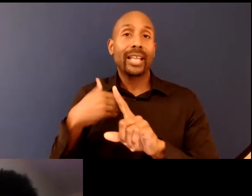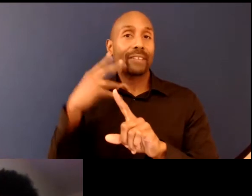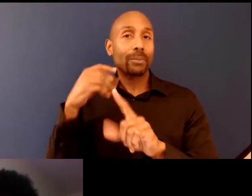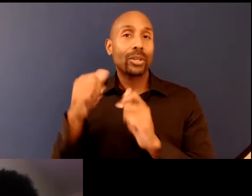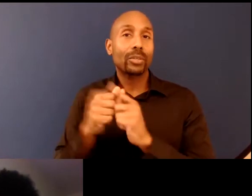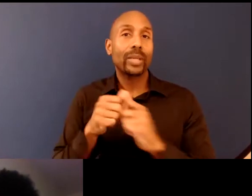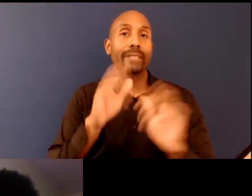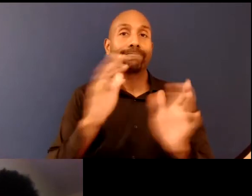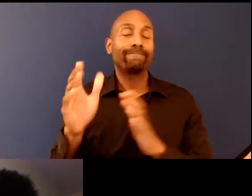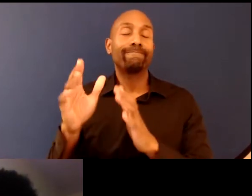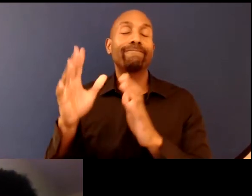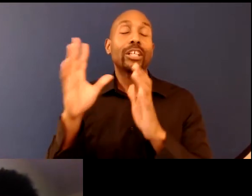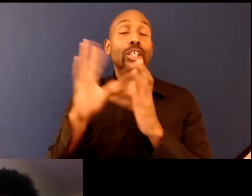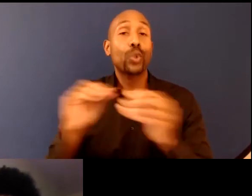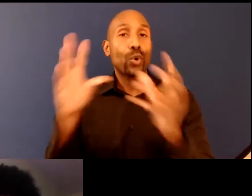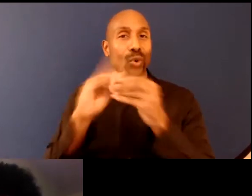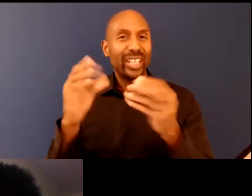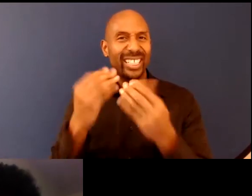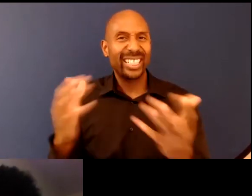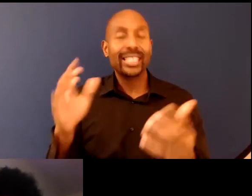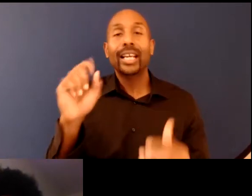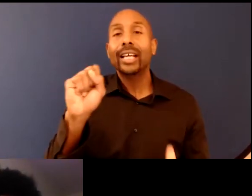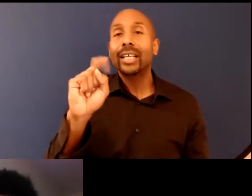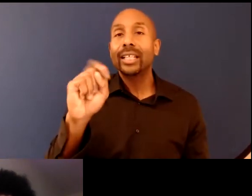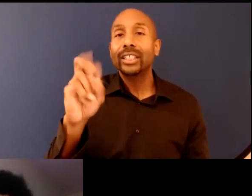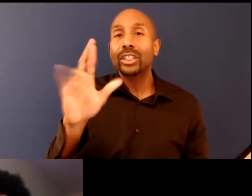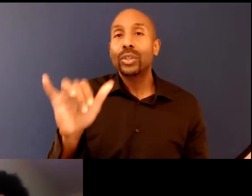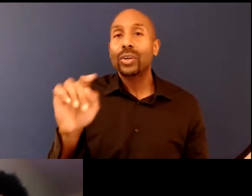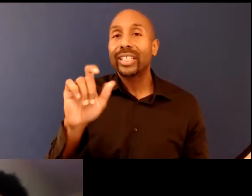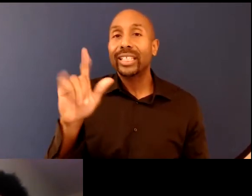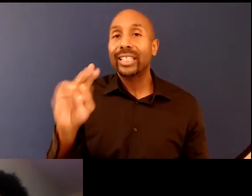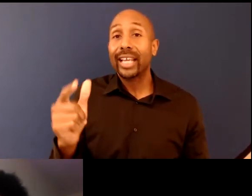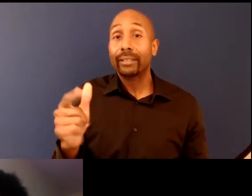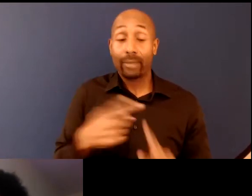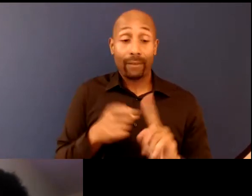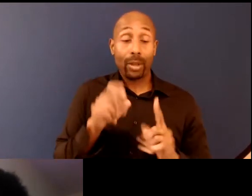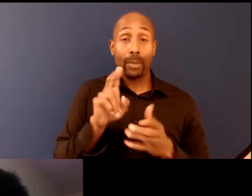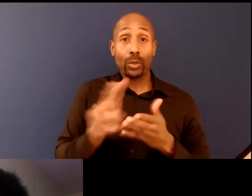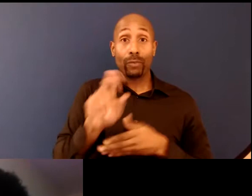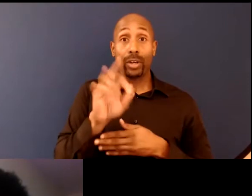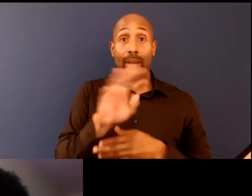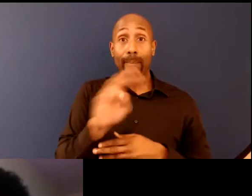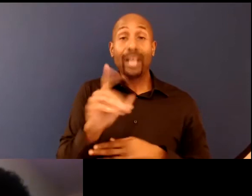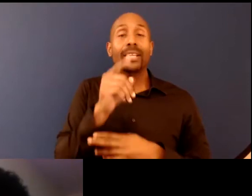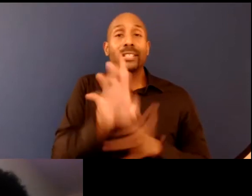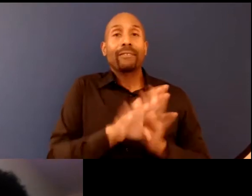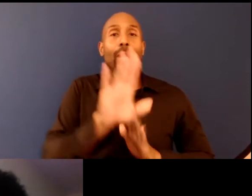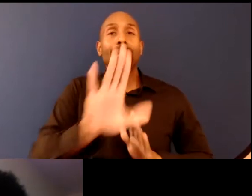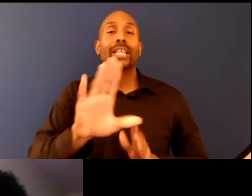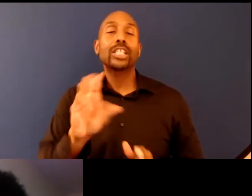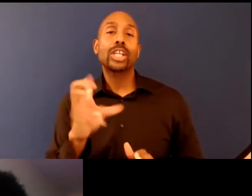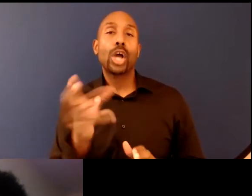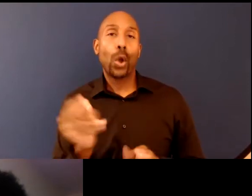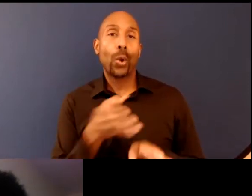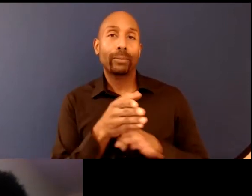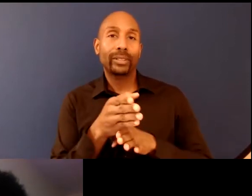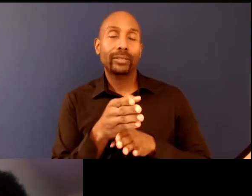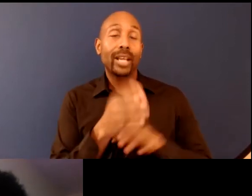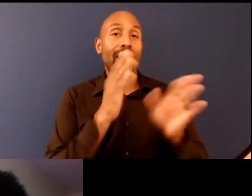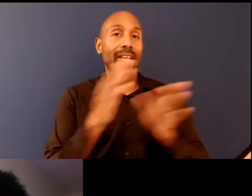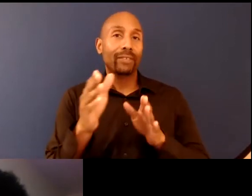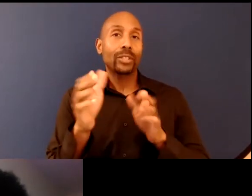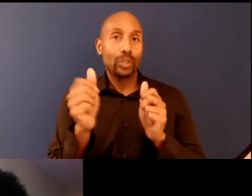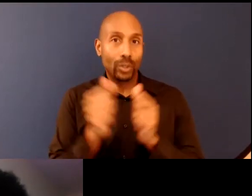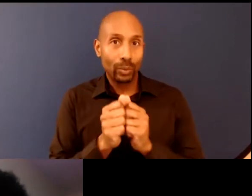own major at University of Maryland through the what they call the Individual Studies Project on